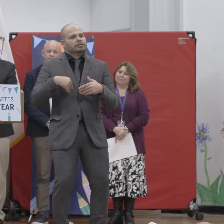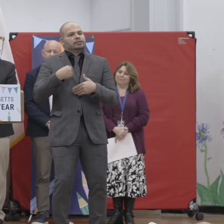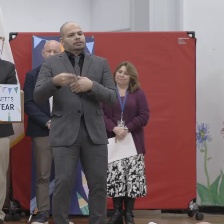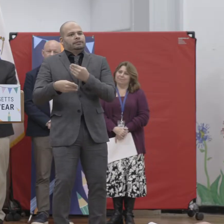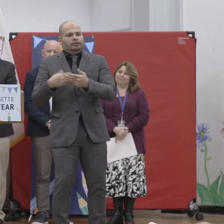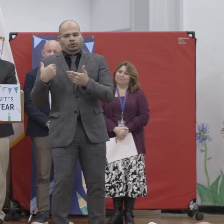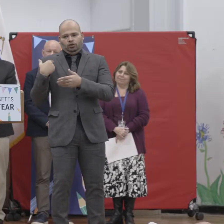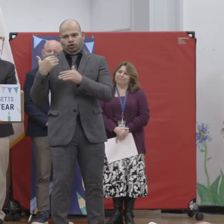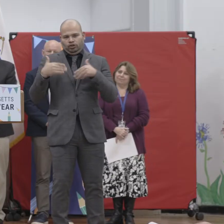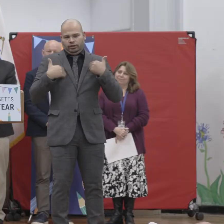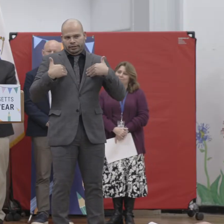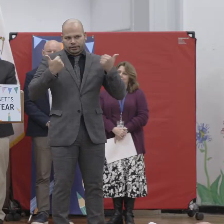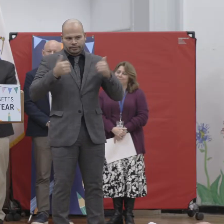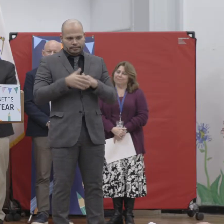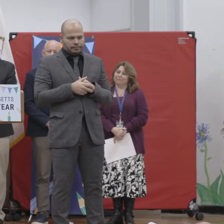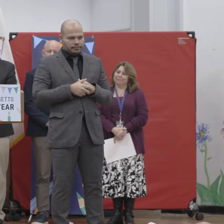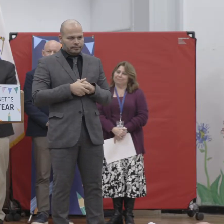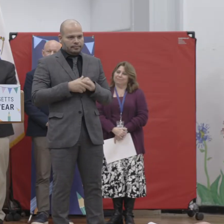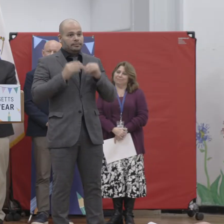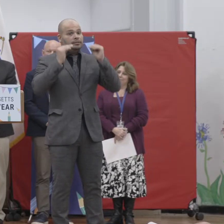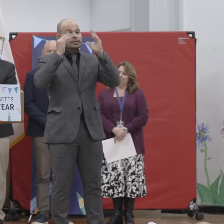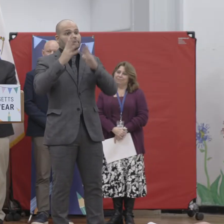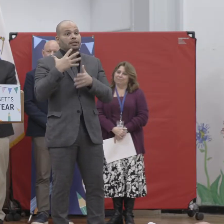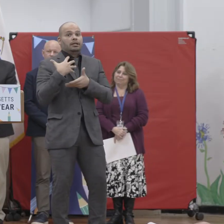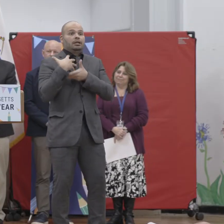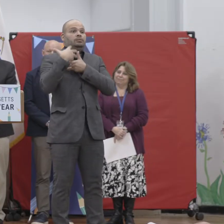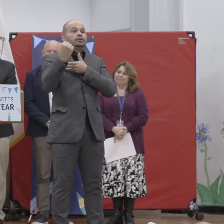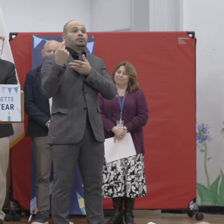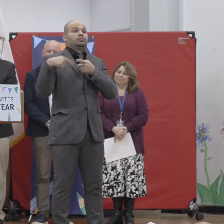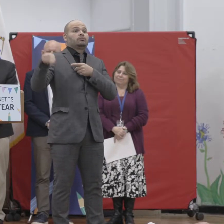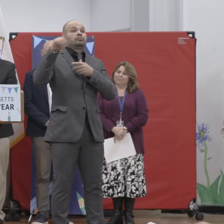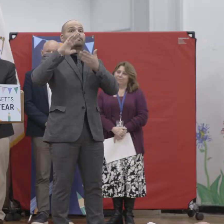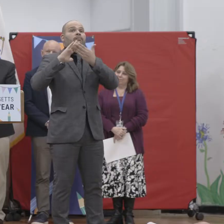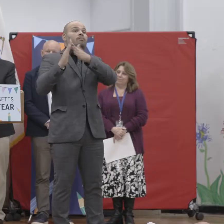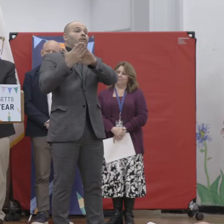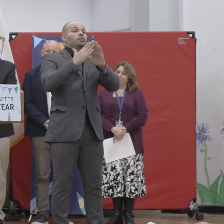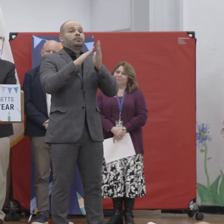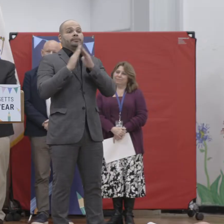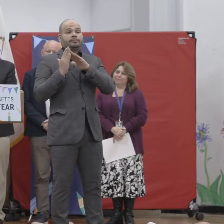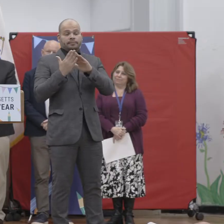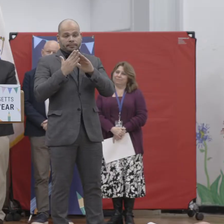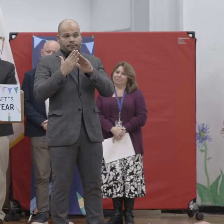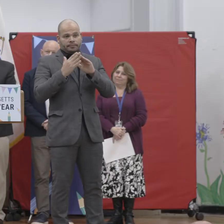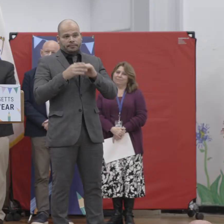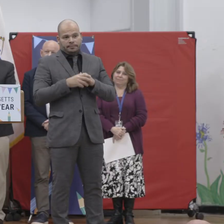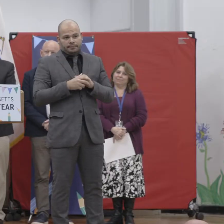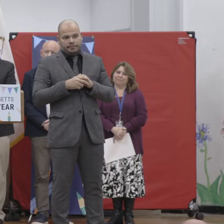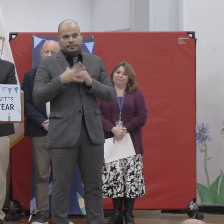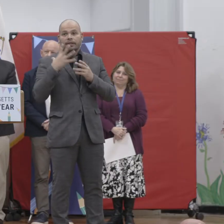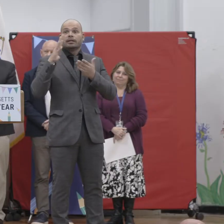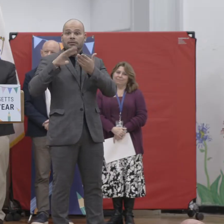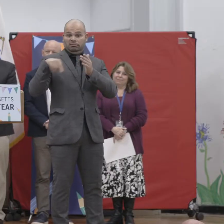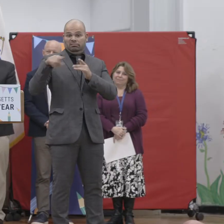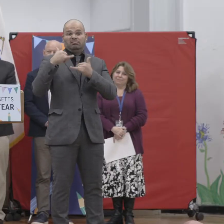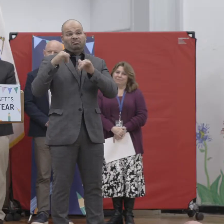of the school building. I know that I say all the time to my team, our goal is to get City Hall out of City Hall to make sure we're out in